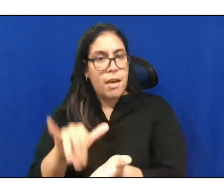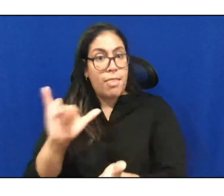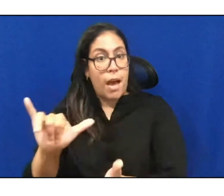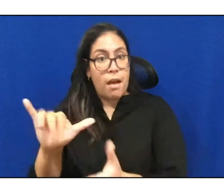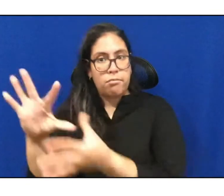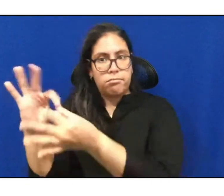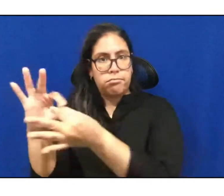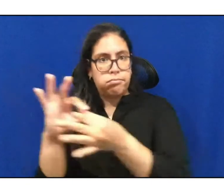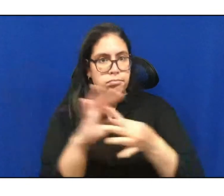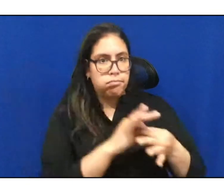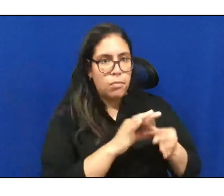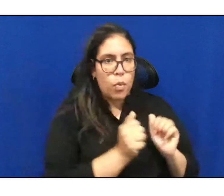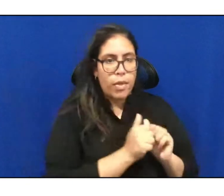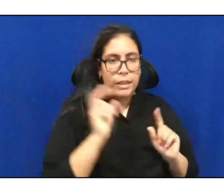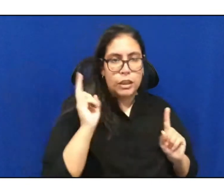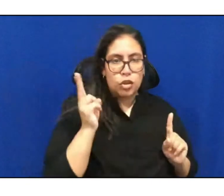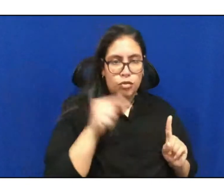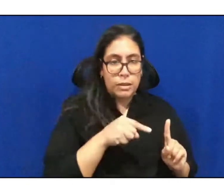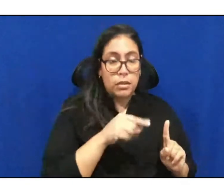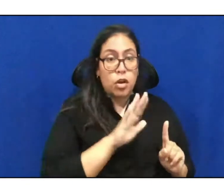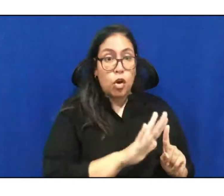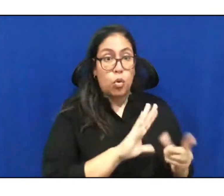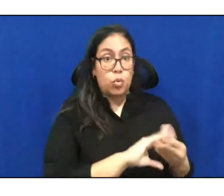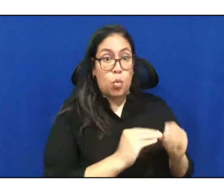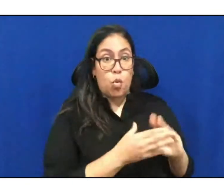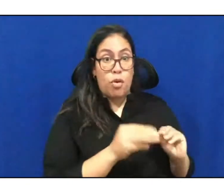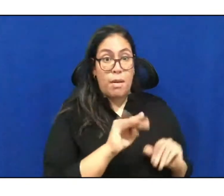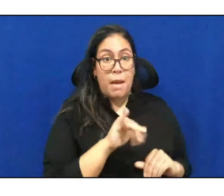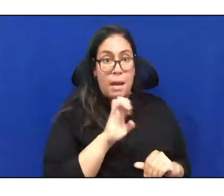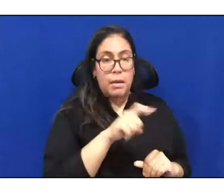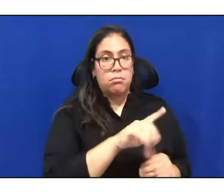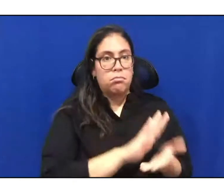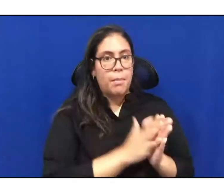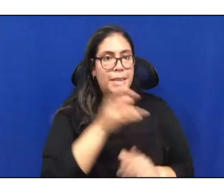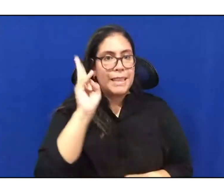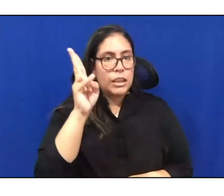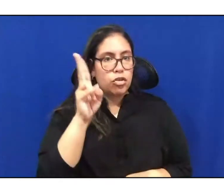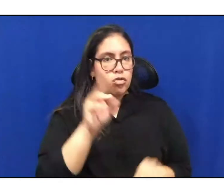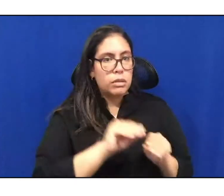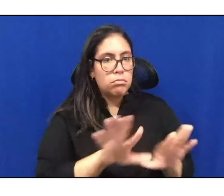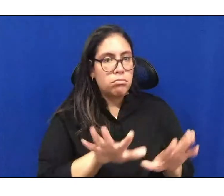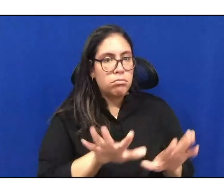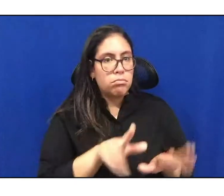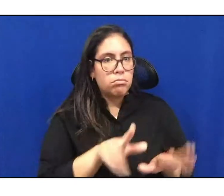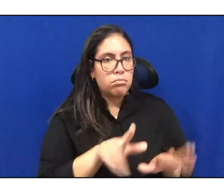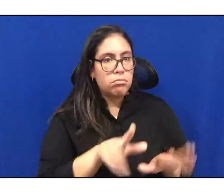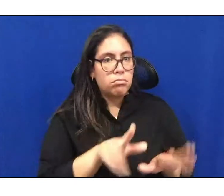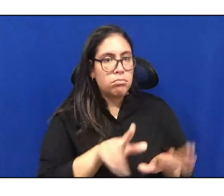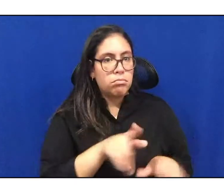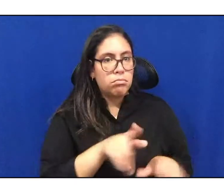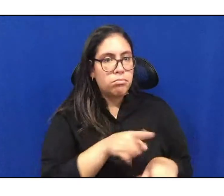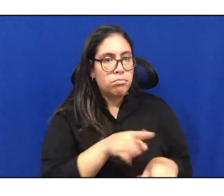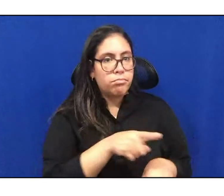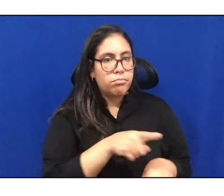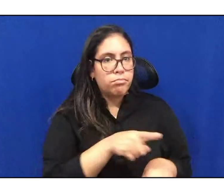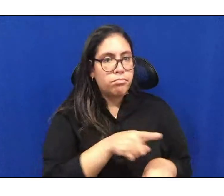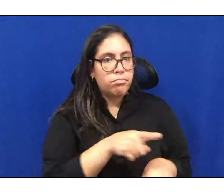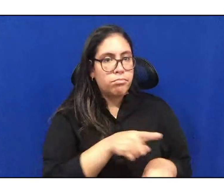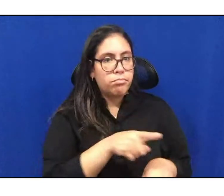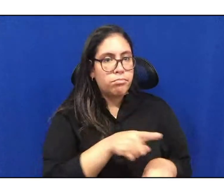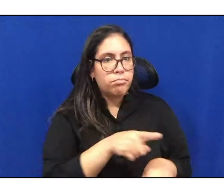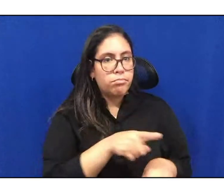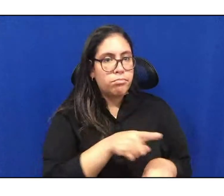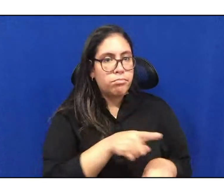visible, Mamie Till-Mobley became a history maker and a history keeper. So too, the loved ones of so many